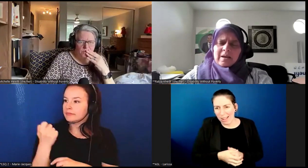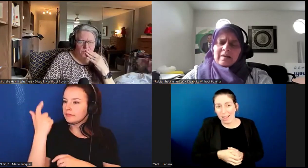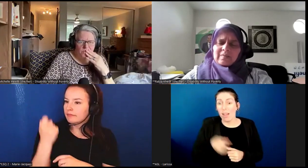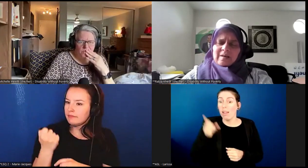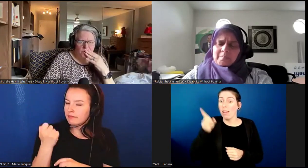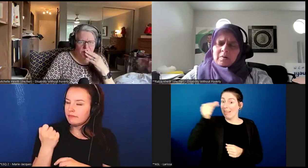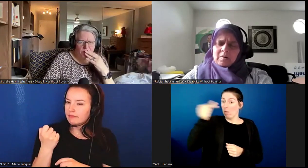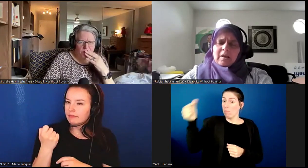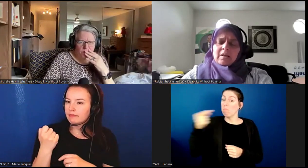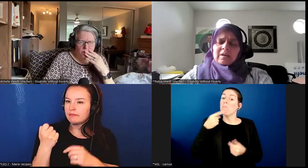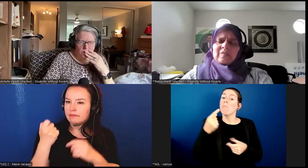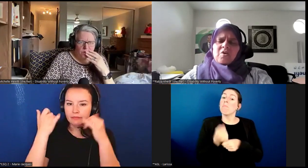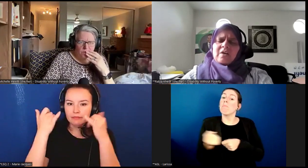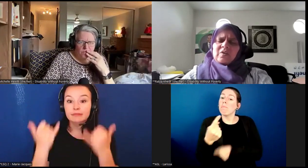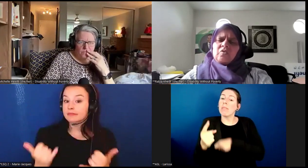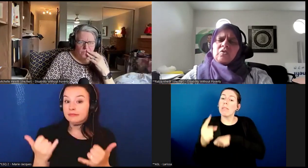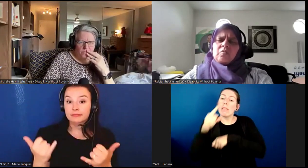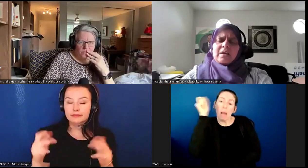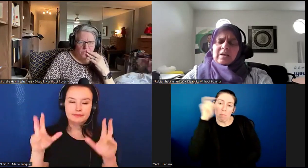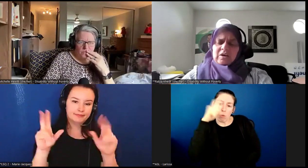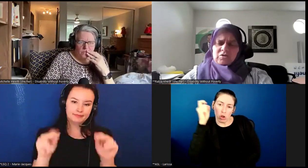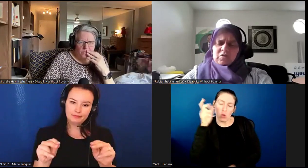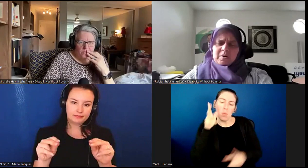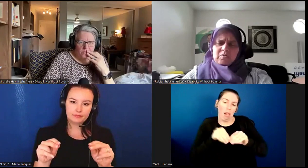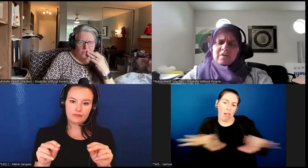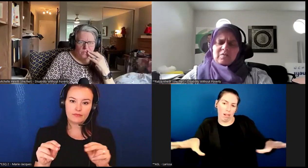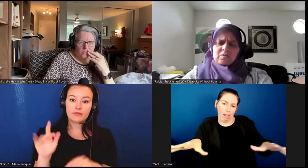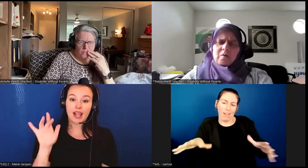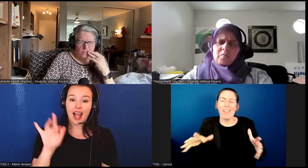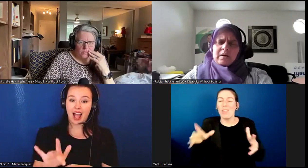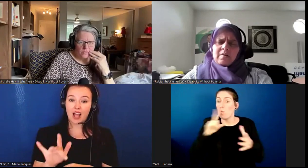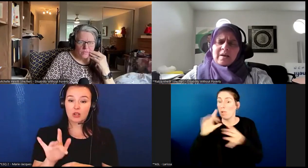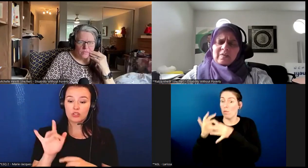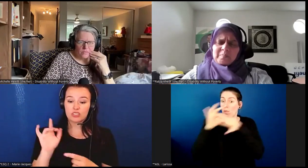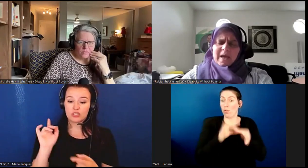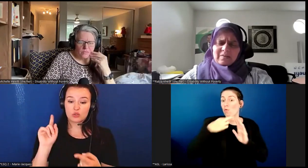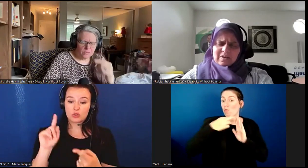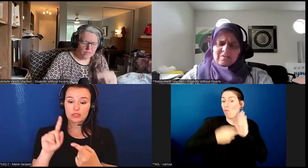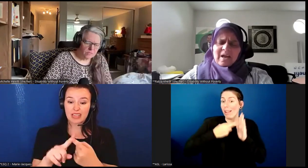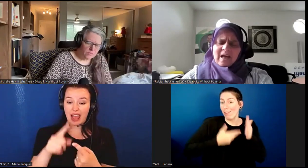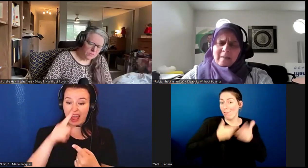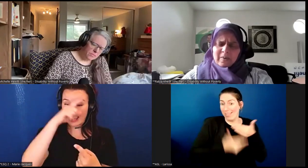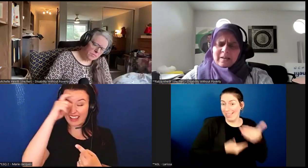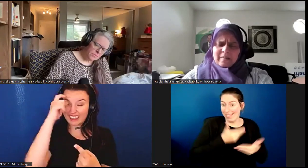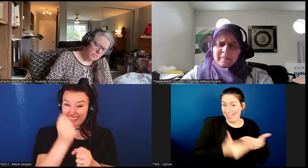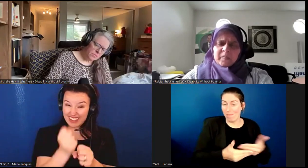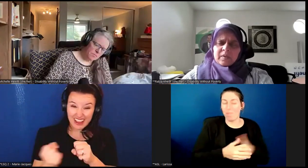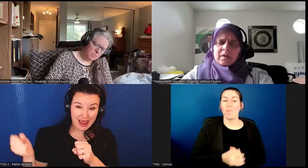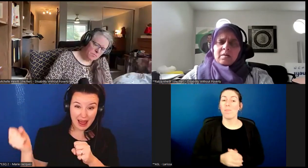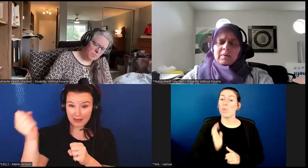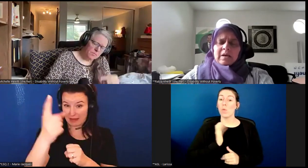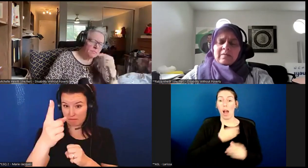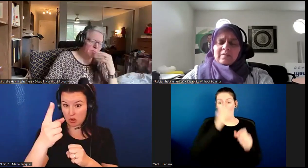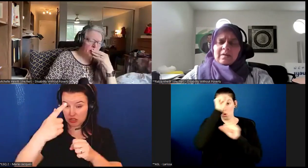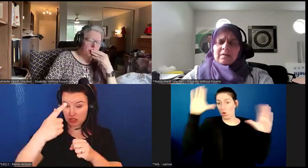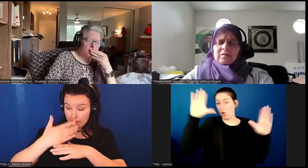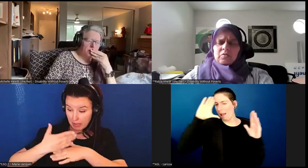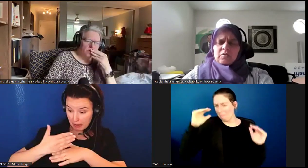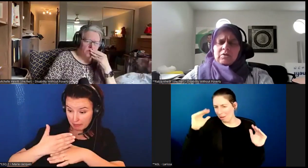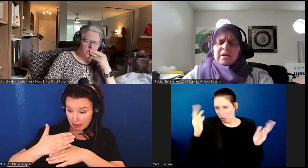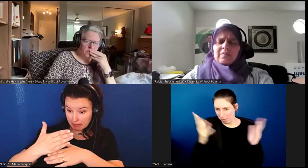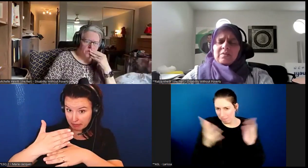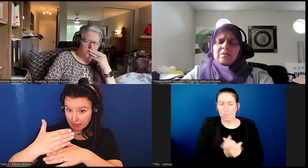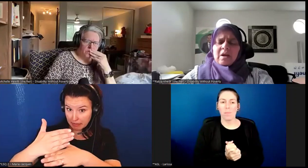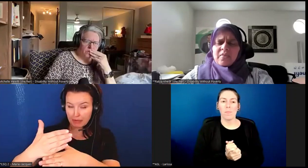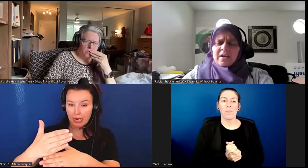out by next summer. This ties into the regulations process. So what we are expecting to happen, because so